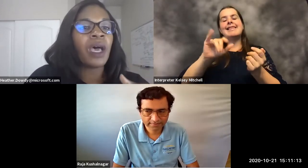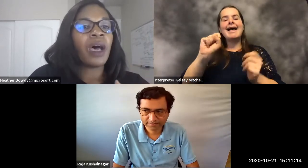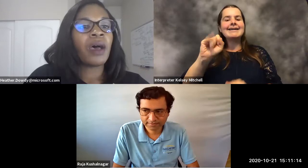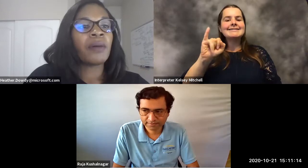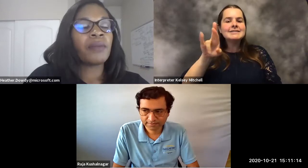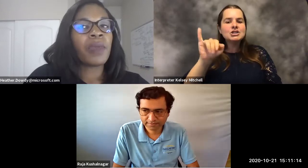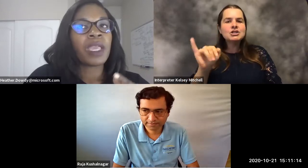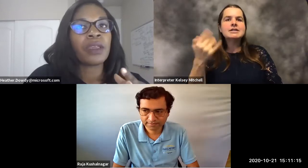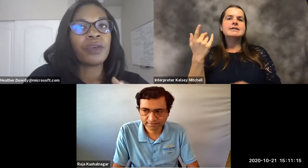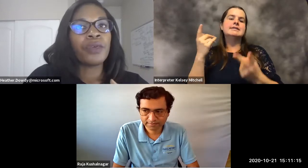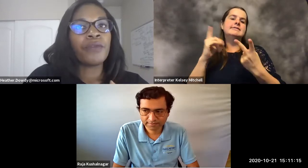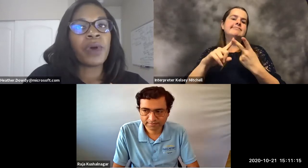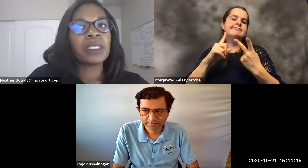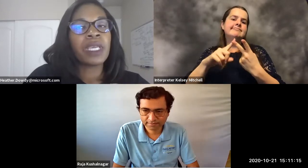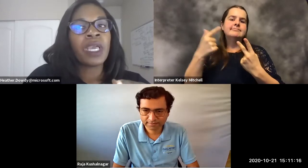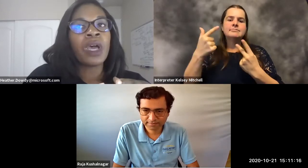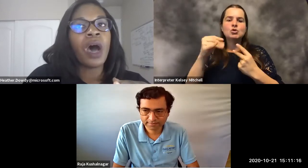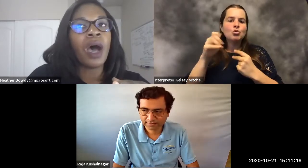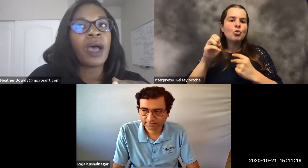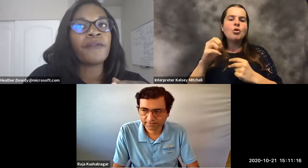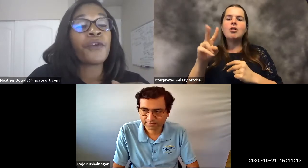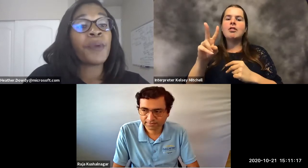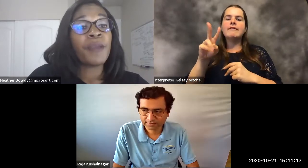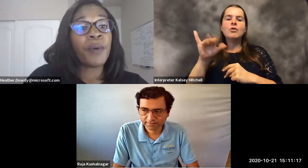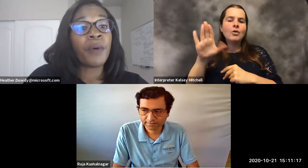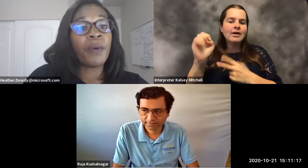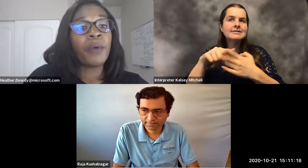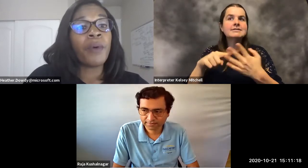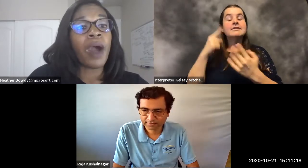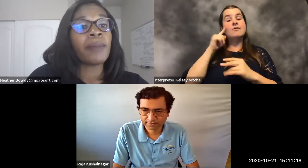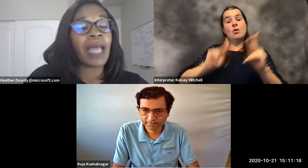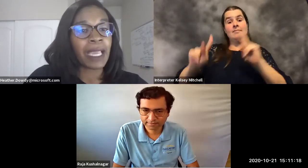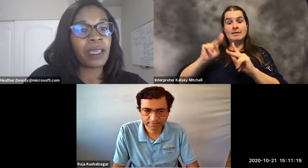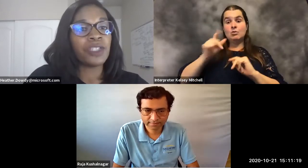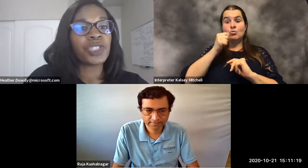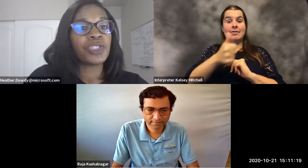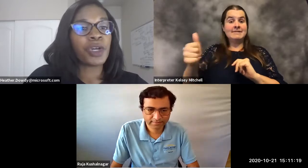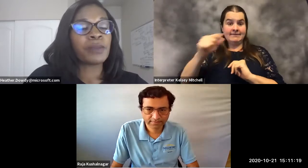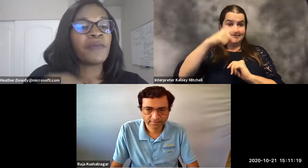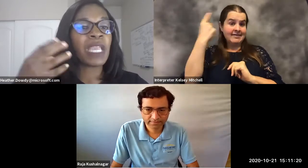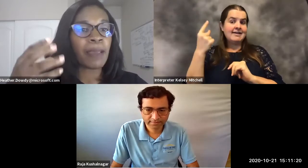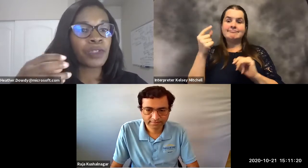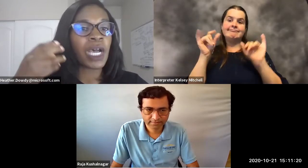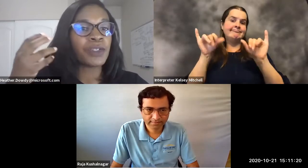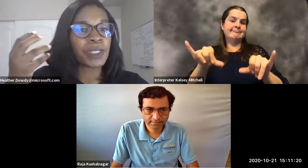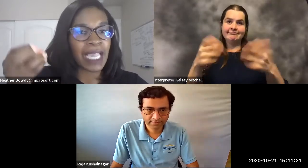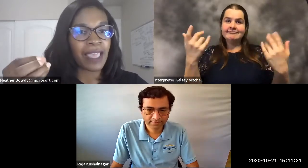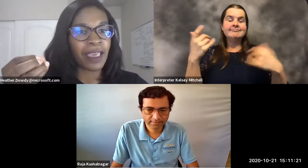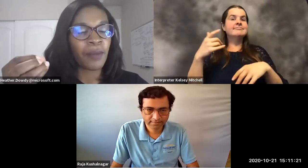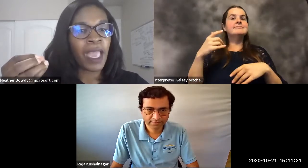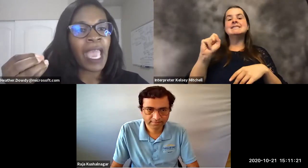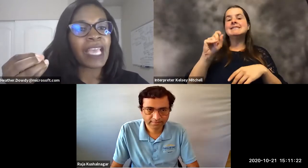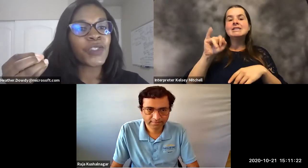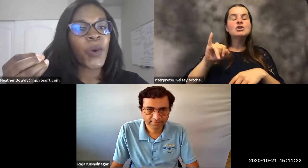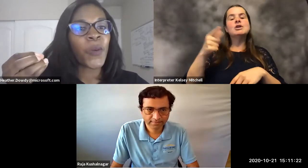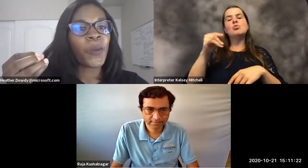Siri and Google Voice for people who are Black, and just in terms of being able to understand